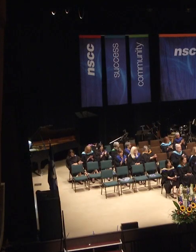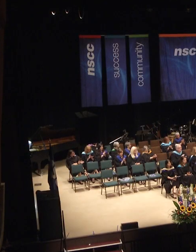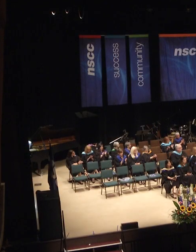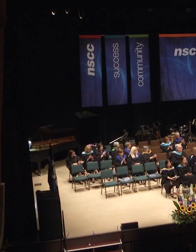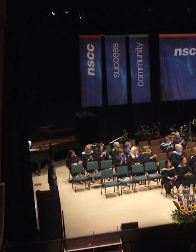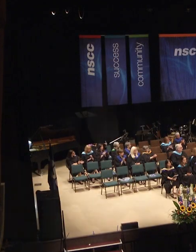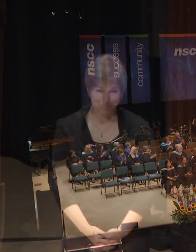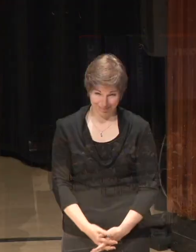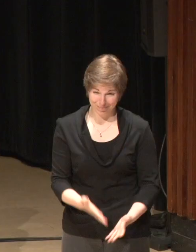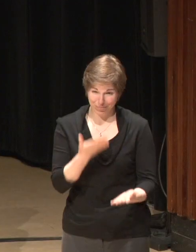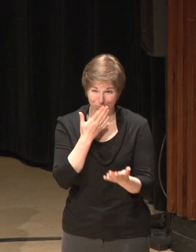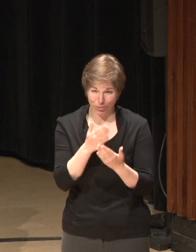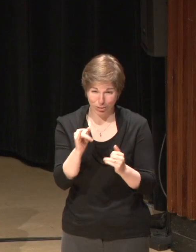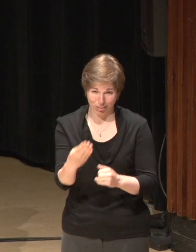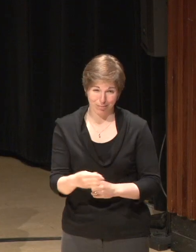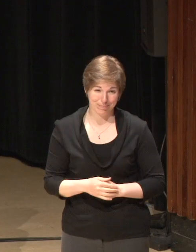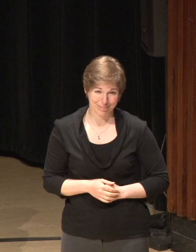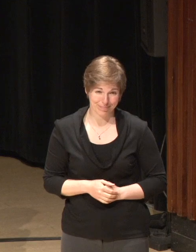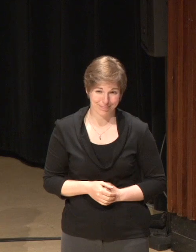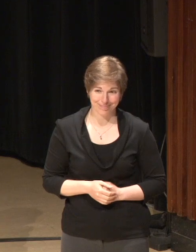Well done.